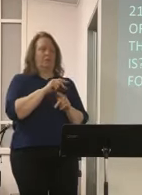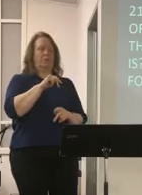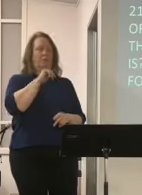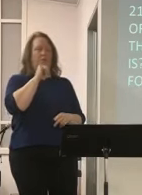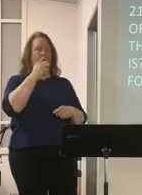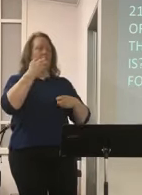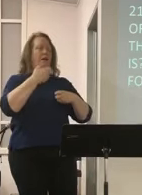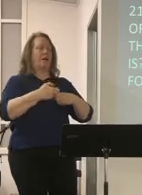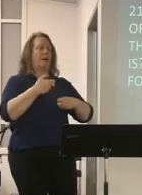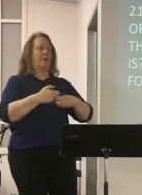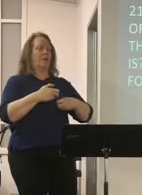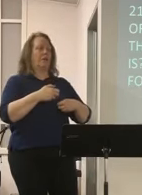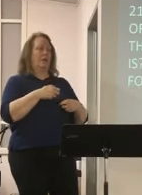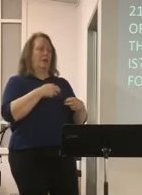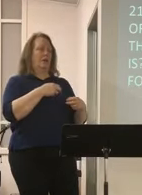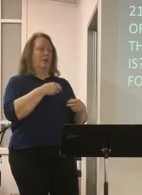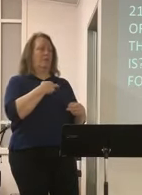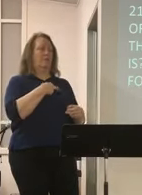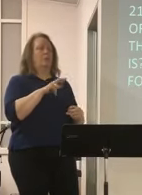on the Pharisees, because